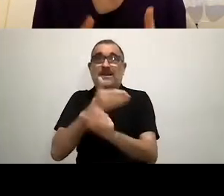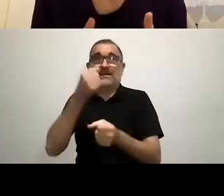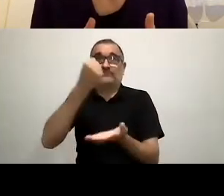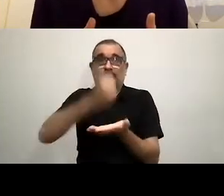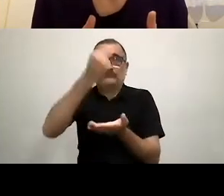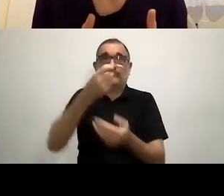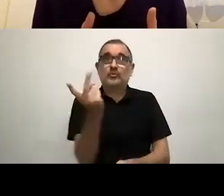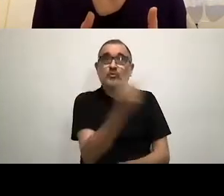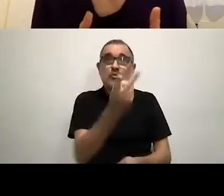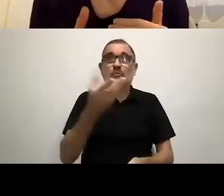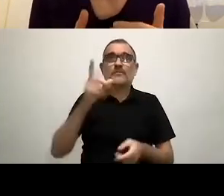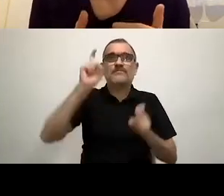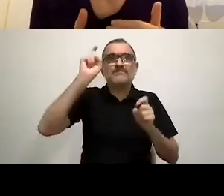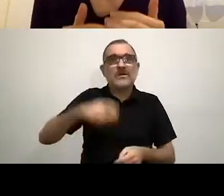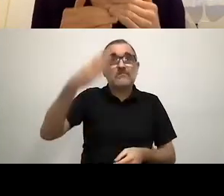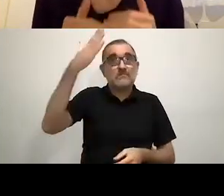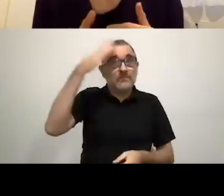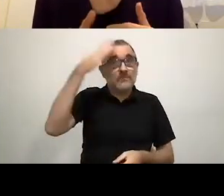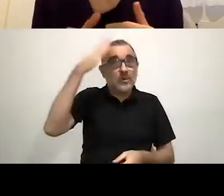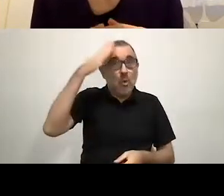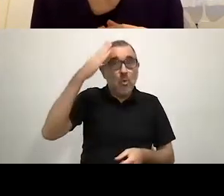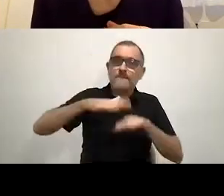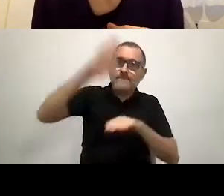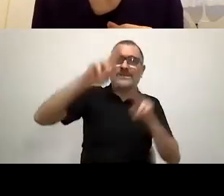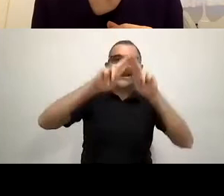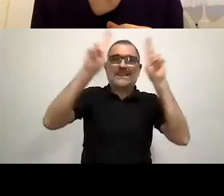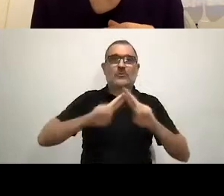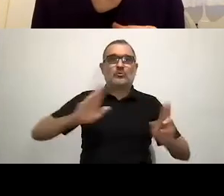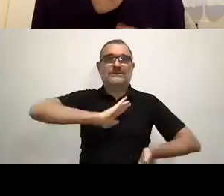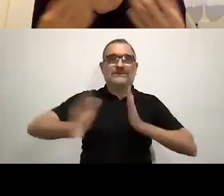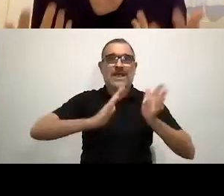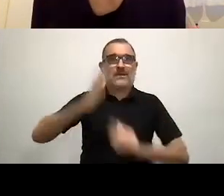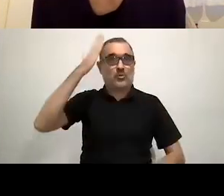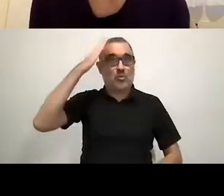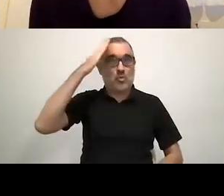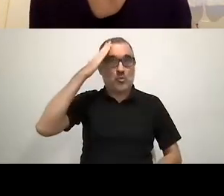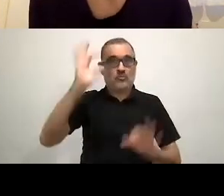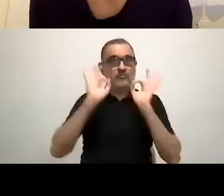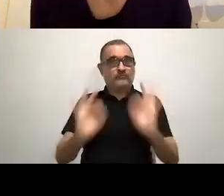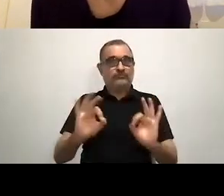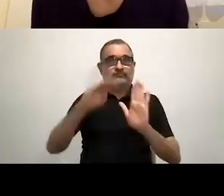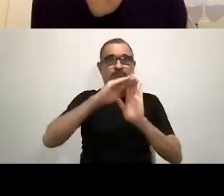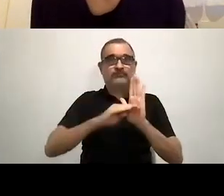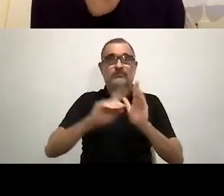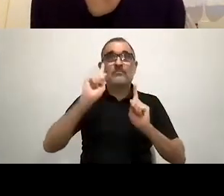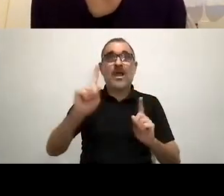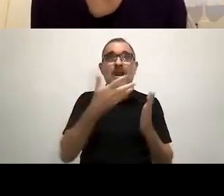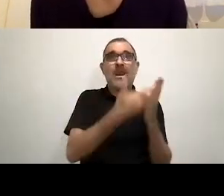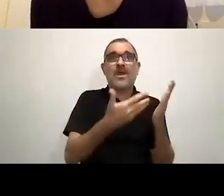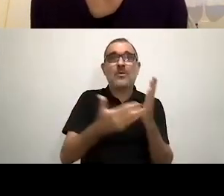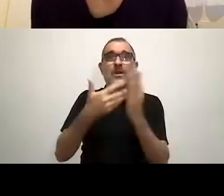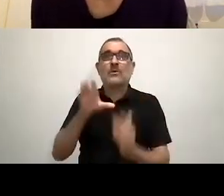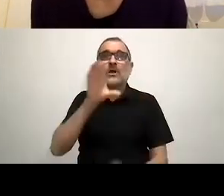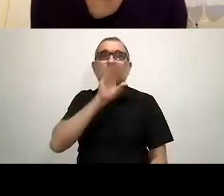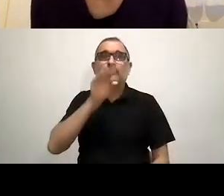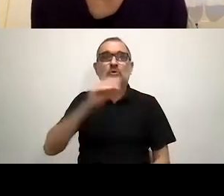Second, you also must have proficiency in one of the testing languages. And as I said previously, the testing language was